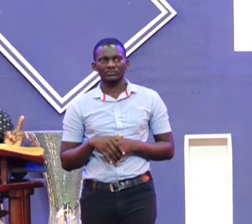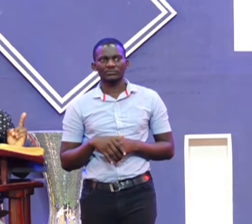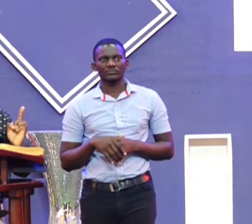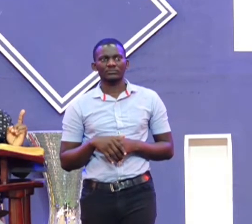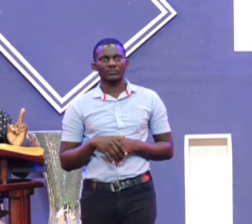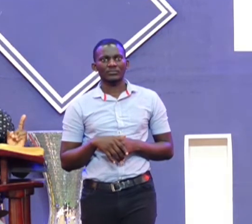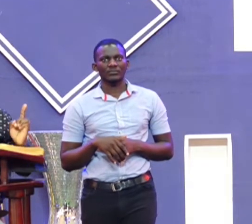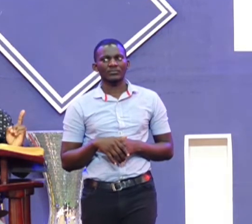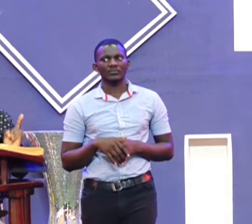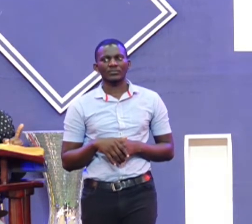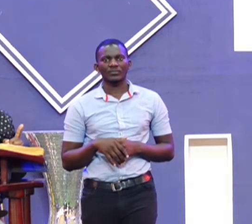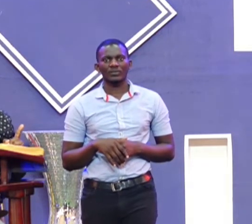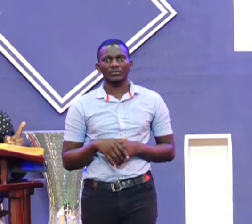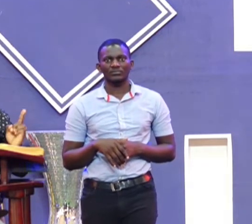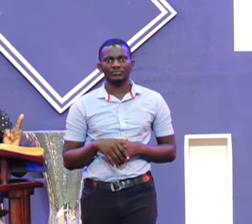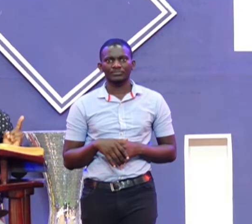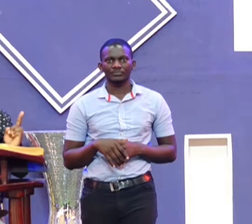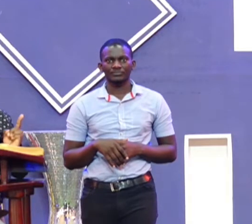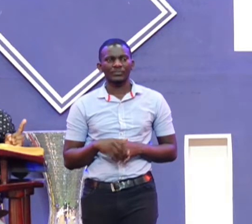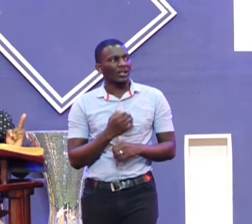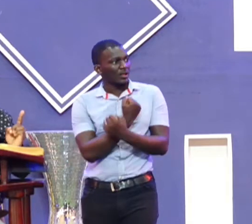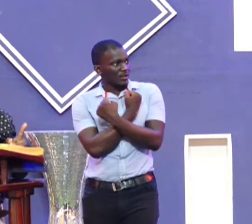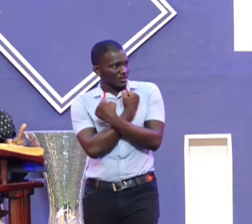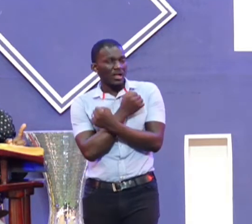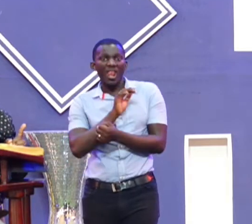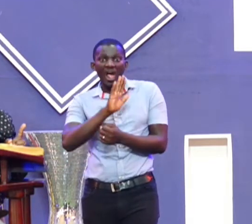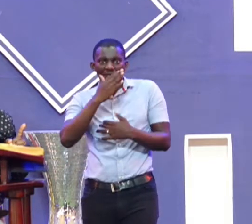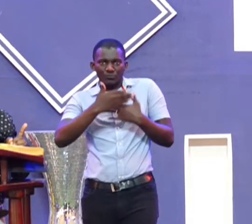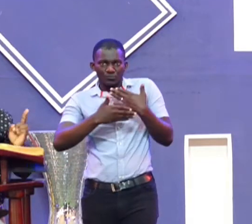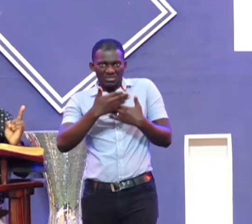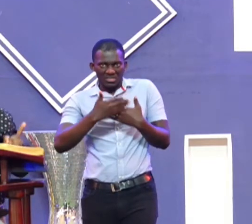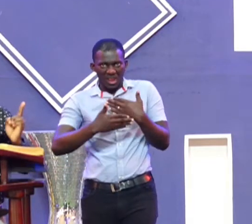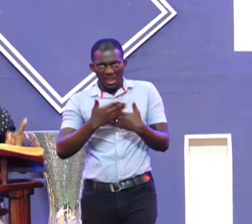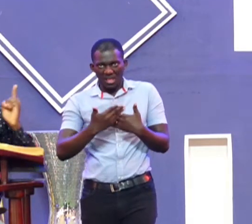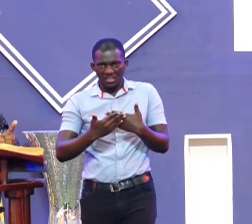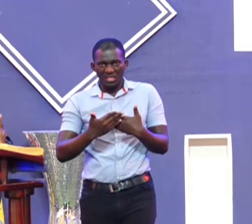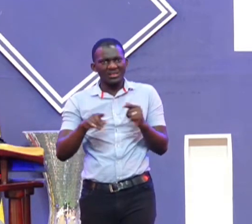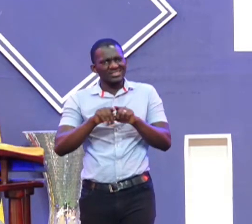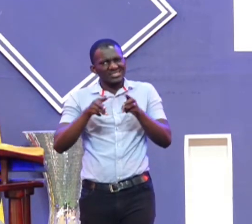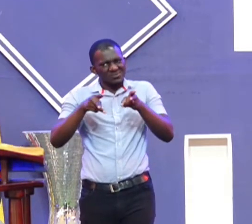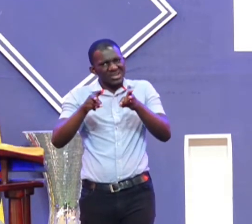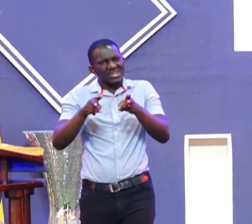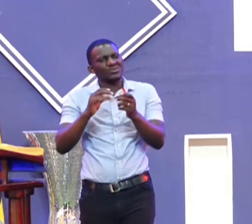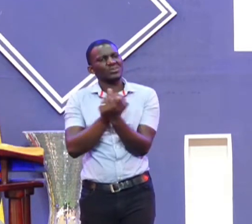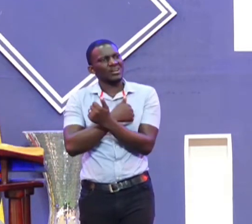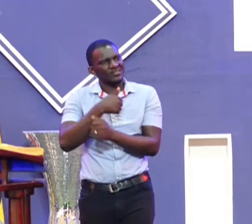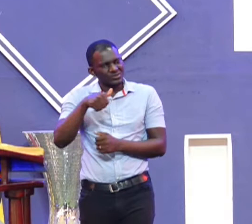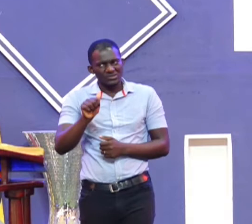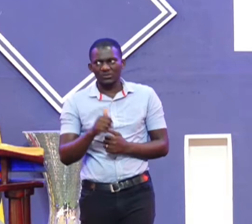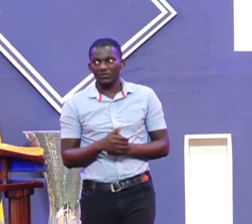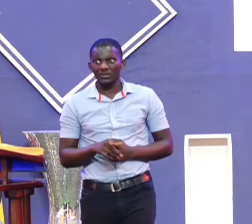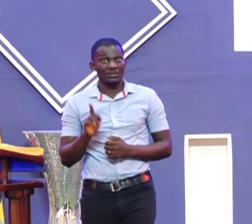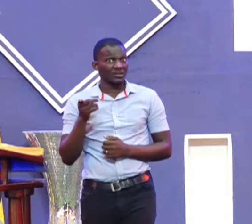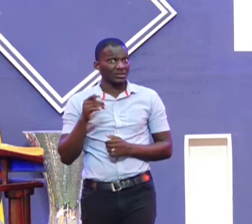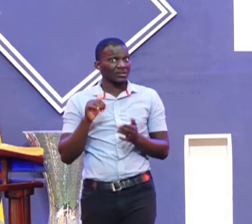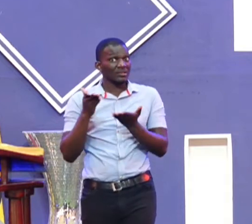is like it. Kye kino nti yagalanga muliraanawo nga bwe weeyagala wekka. As you love yourself. Kati wano